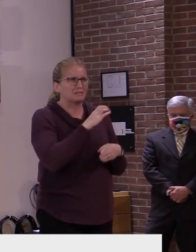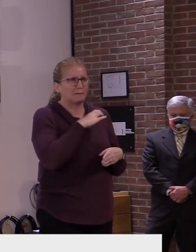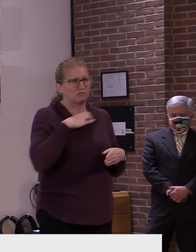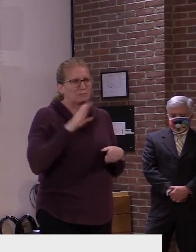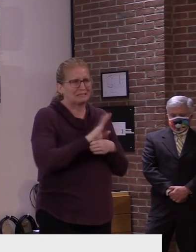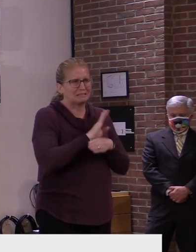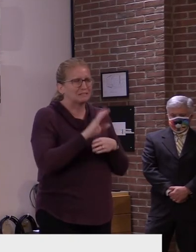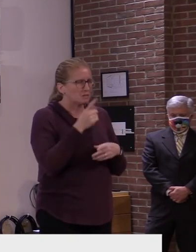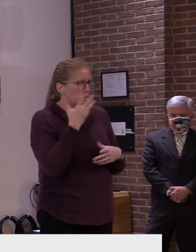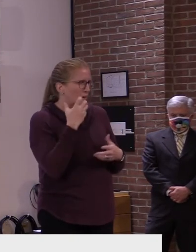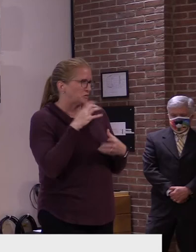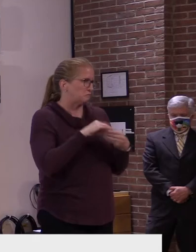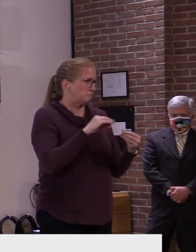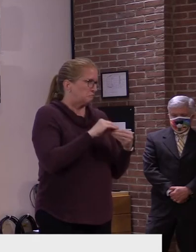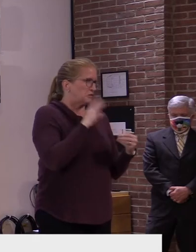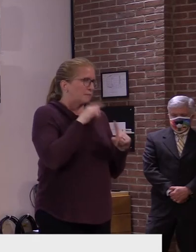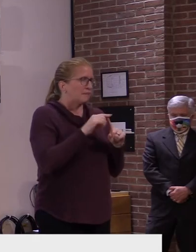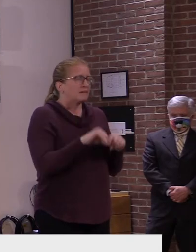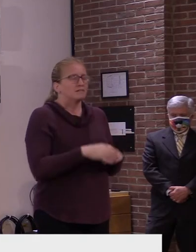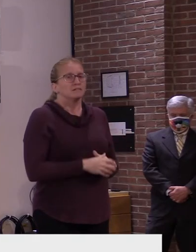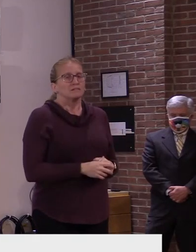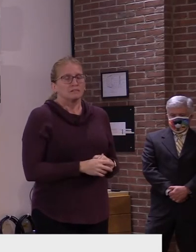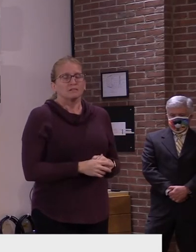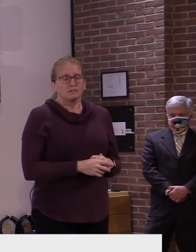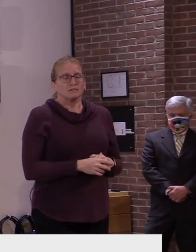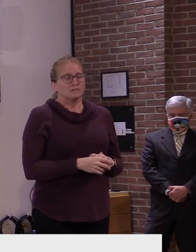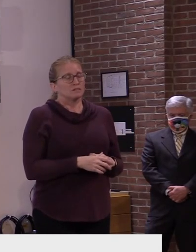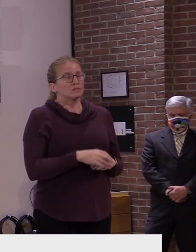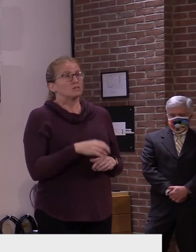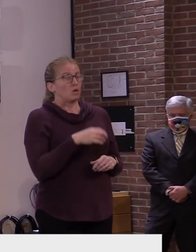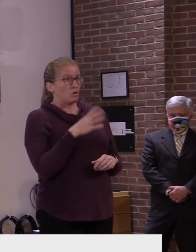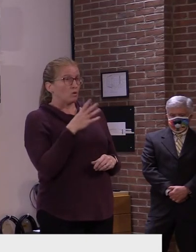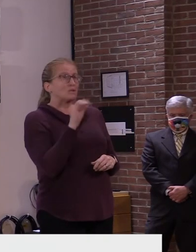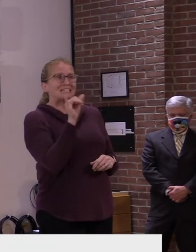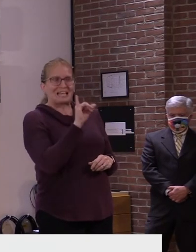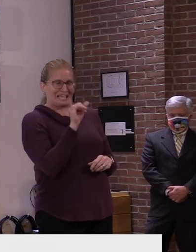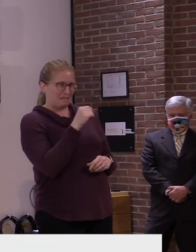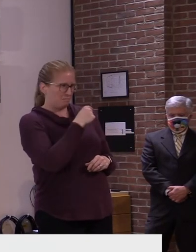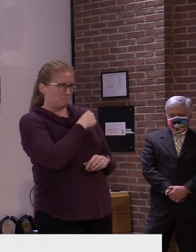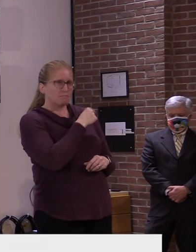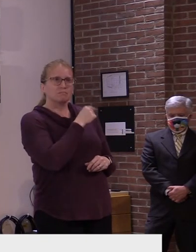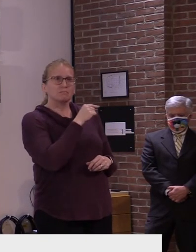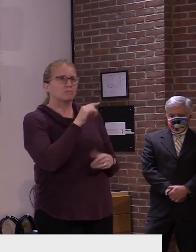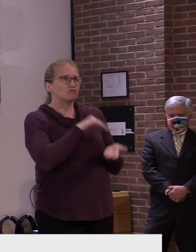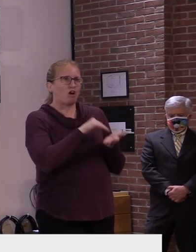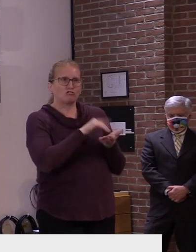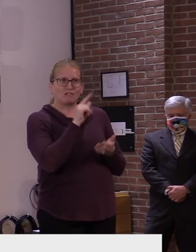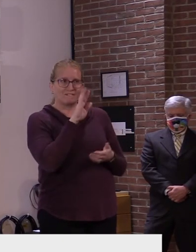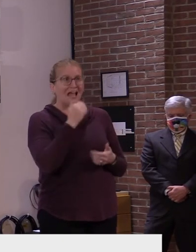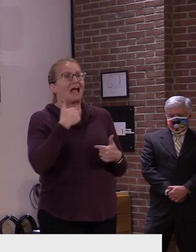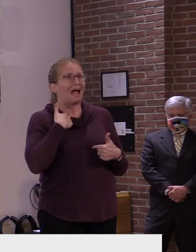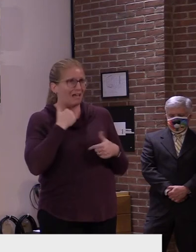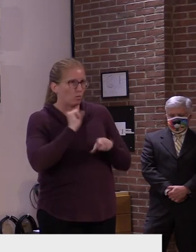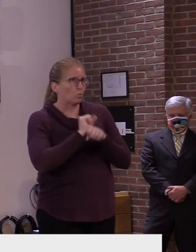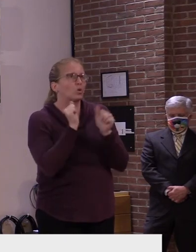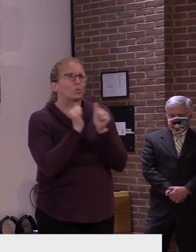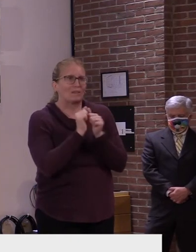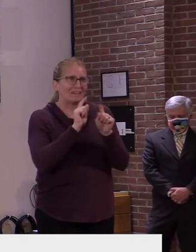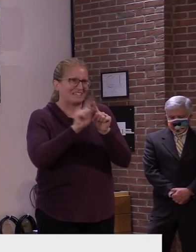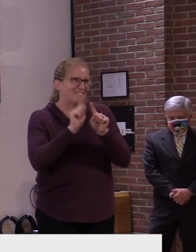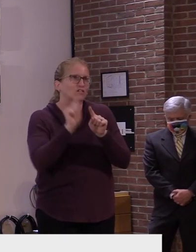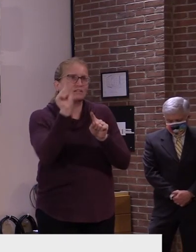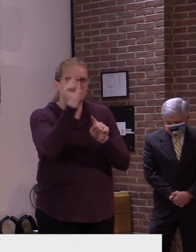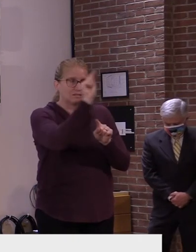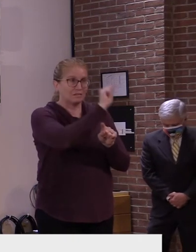Hi, so it's great. I just wanted to follow up on what Dr. Levine was saying. I've worked with many employers. The volume is